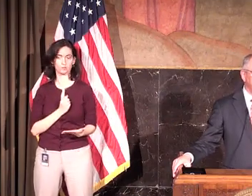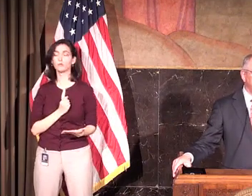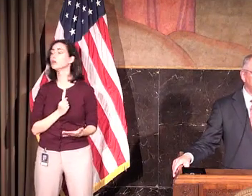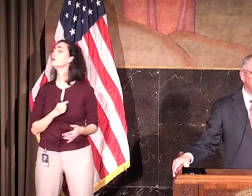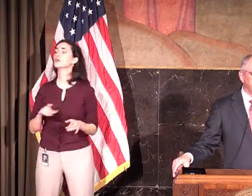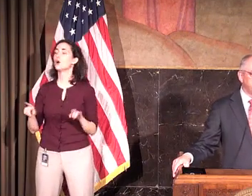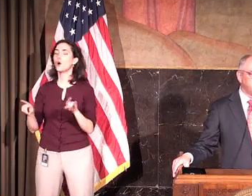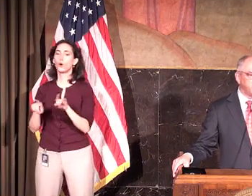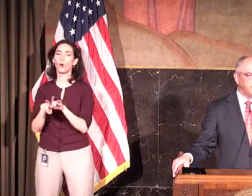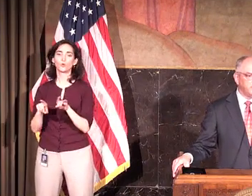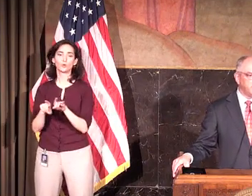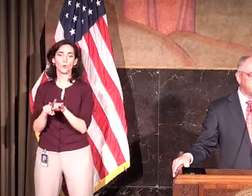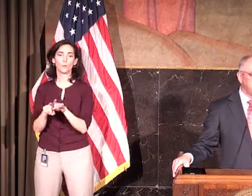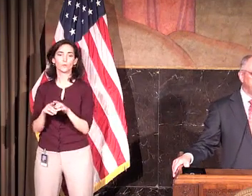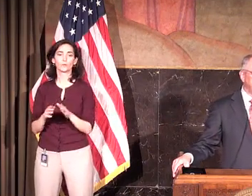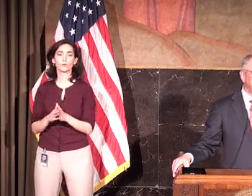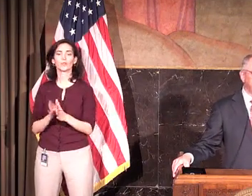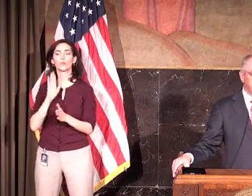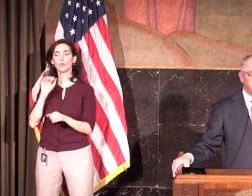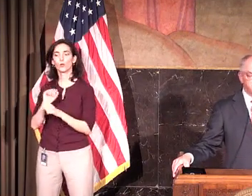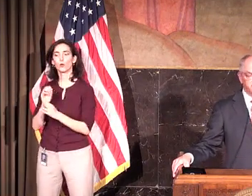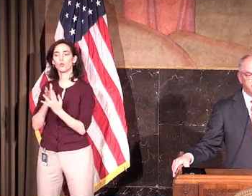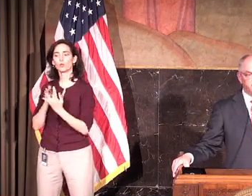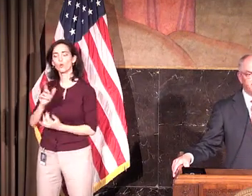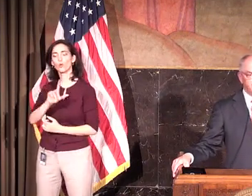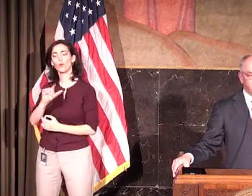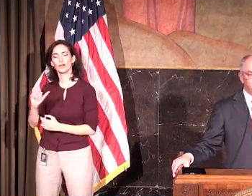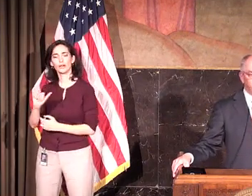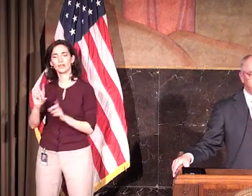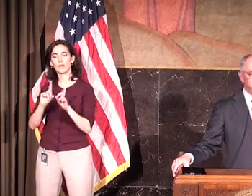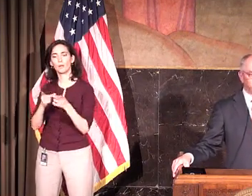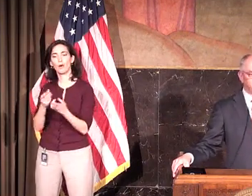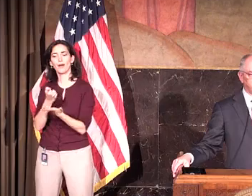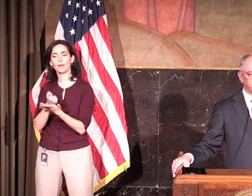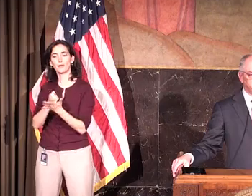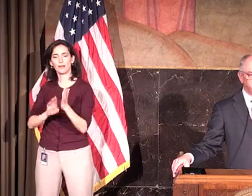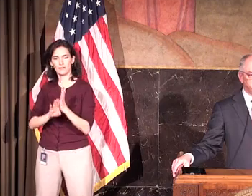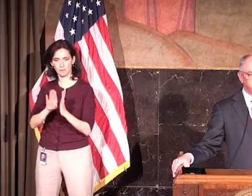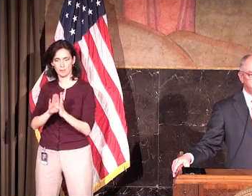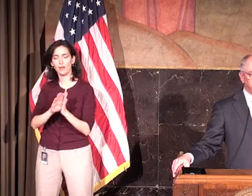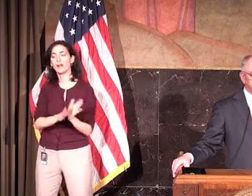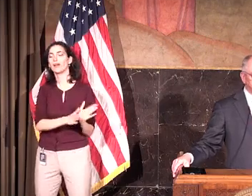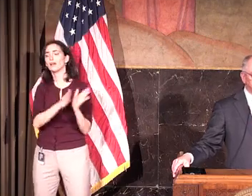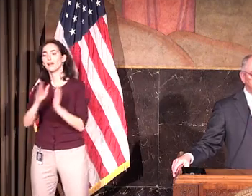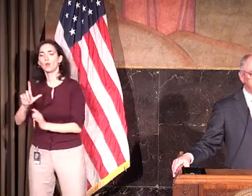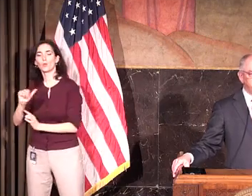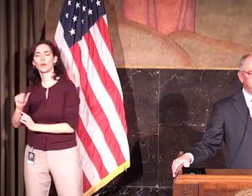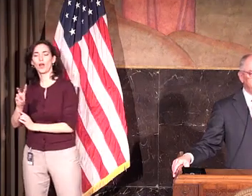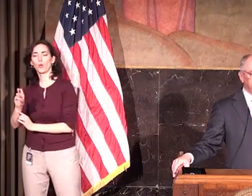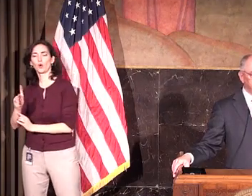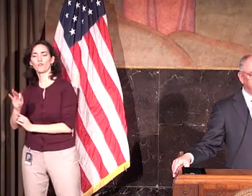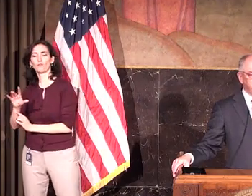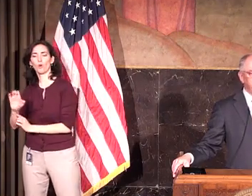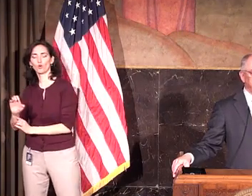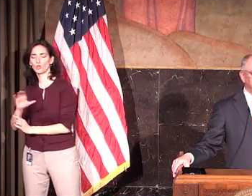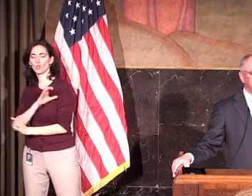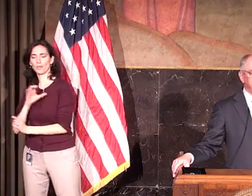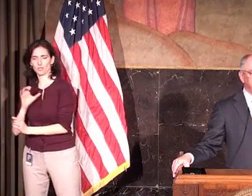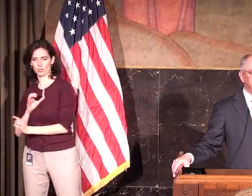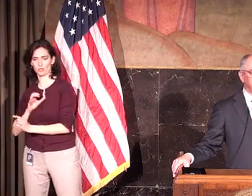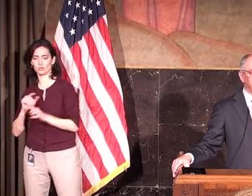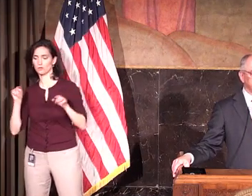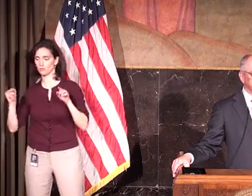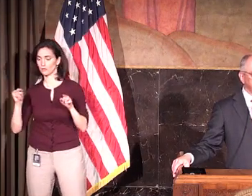also going to be working through the Louisiana Department of Economic Development and the Louisiana Workforce Commission to try to connect as many of